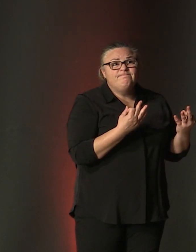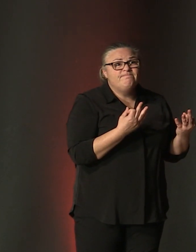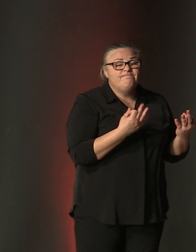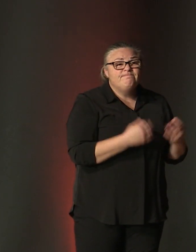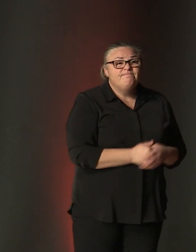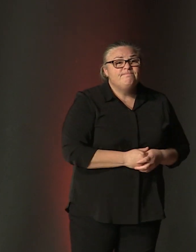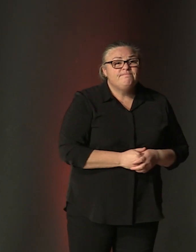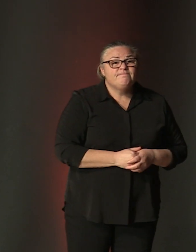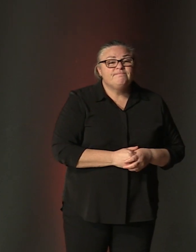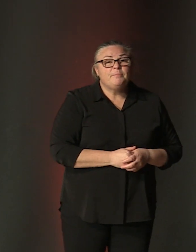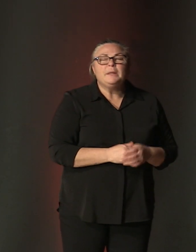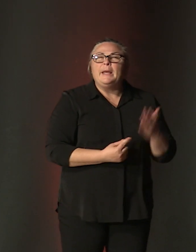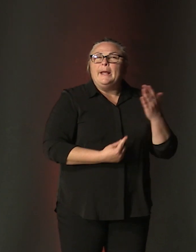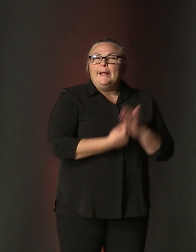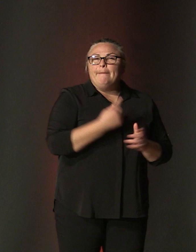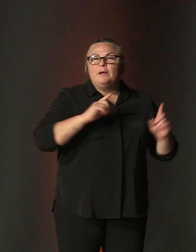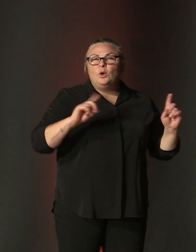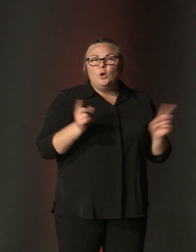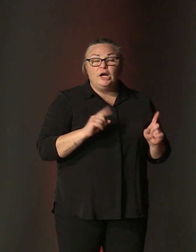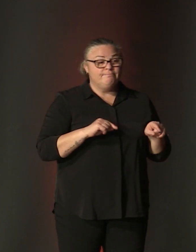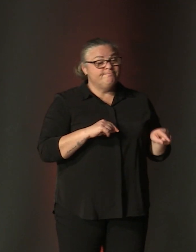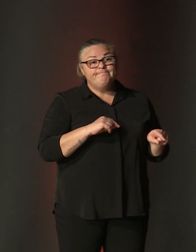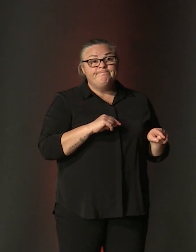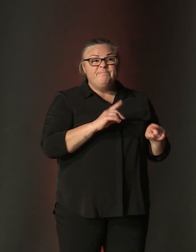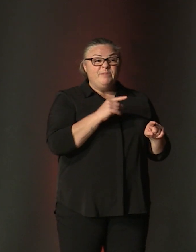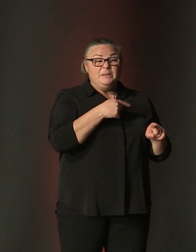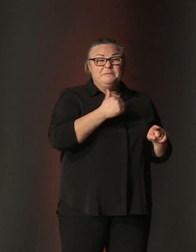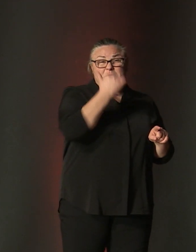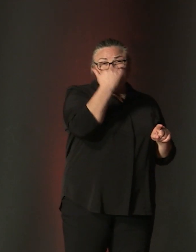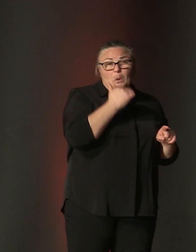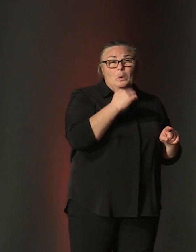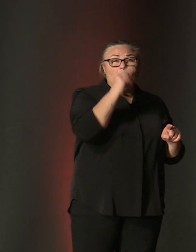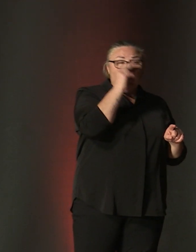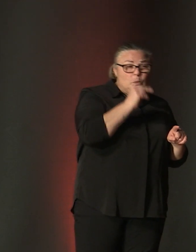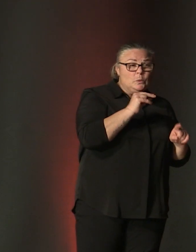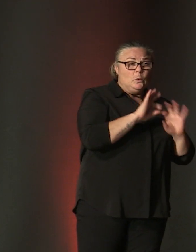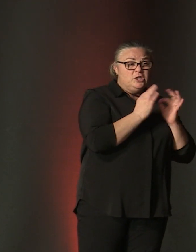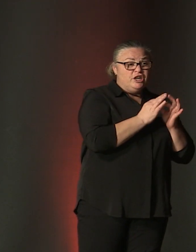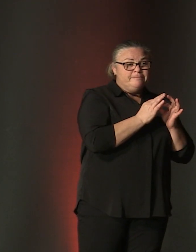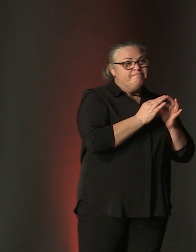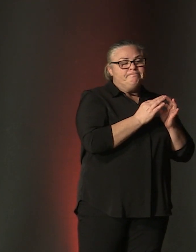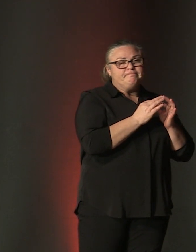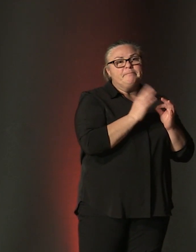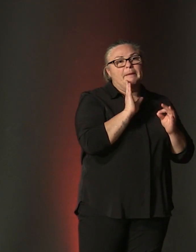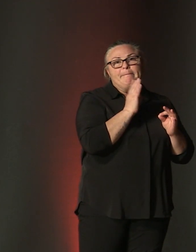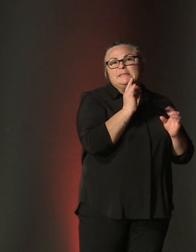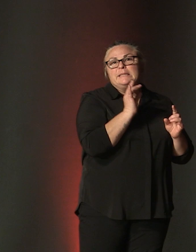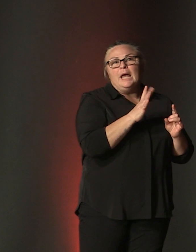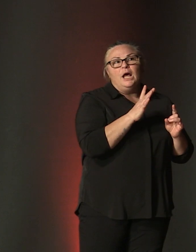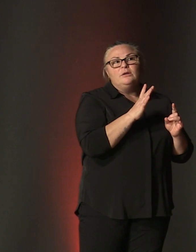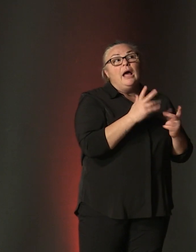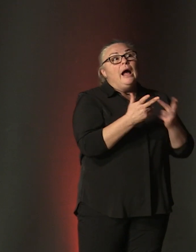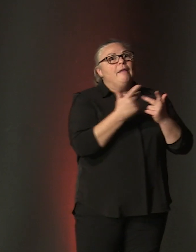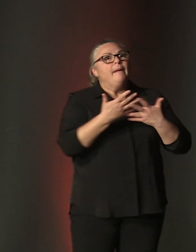happens is that they end up losing out to bigger, more established organizations that